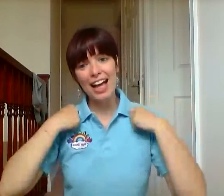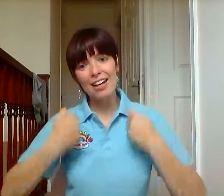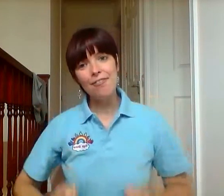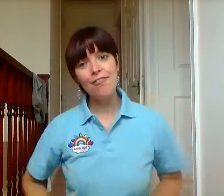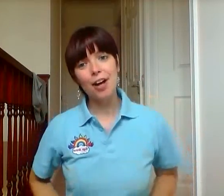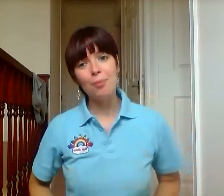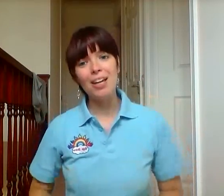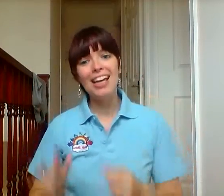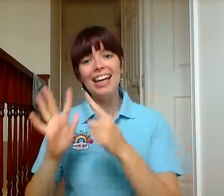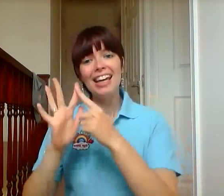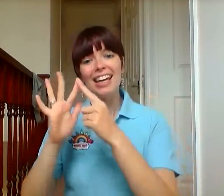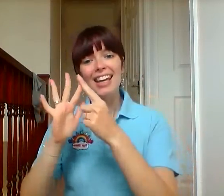a farm,